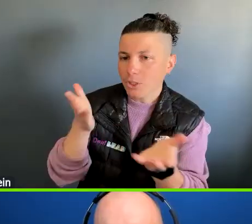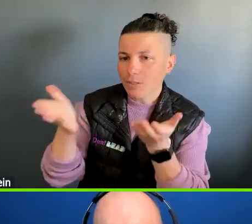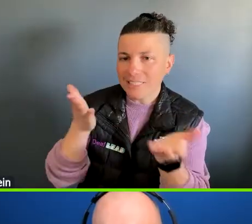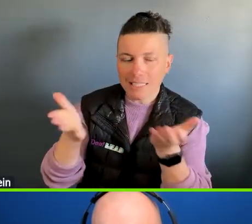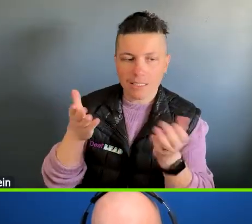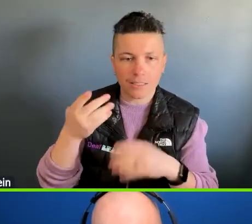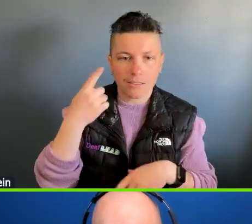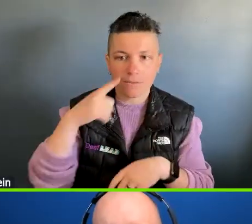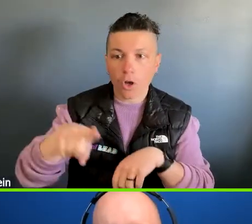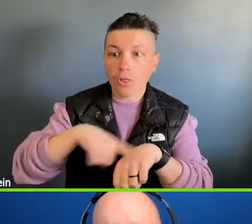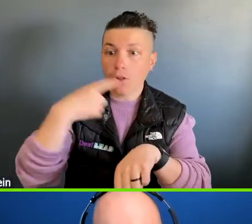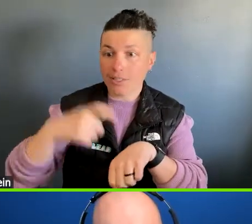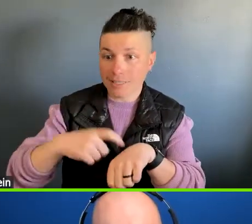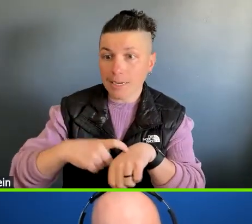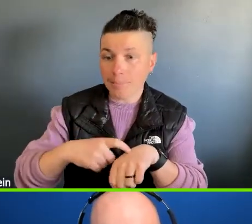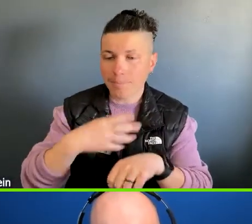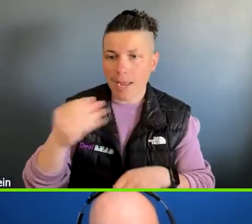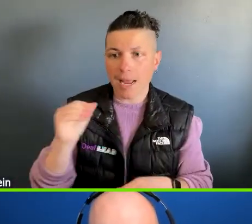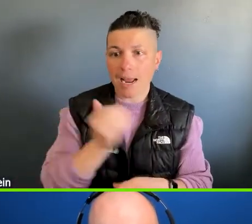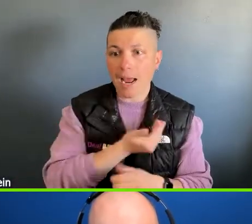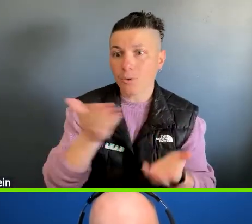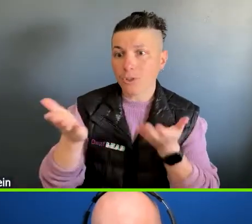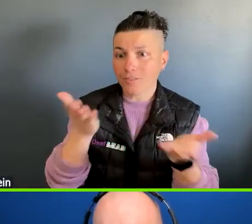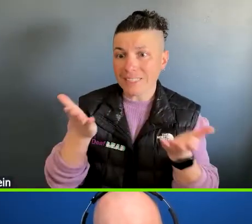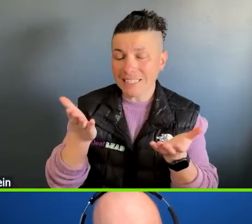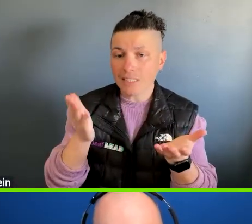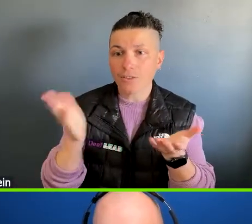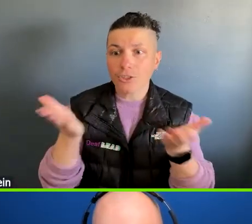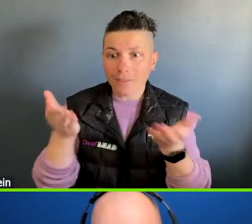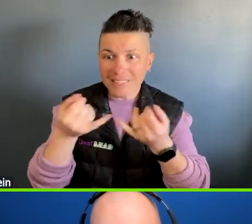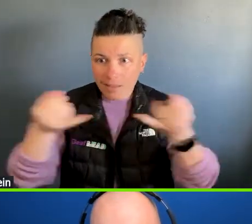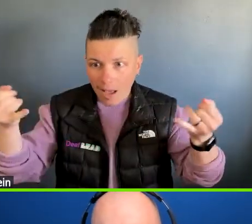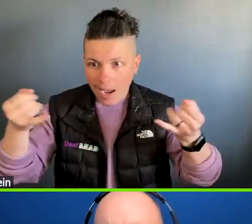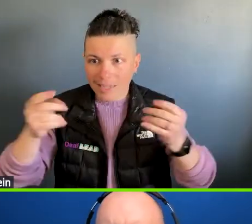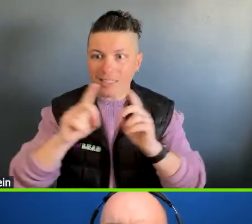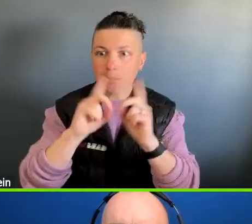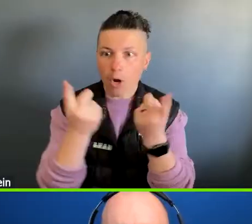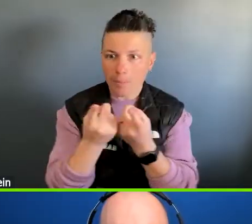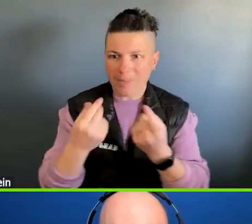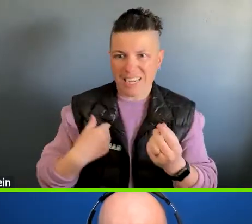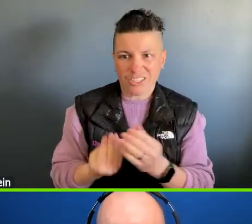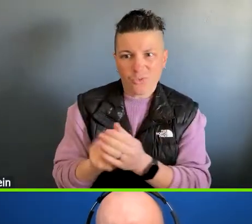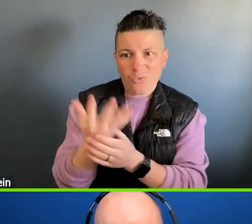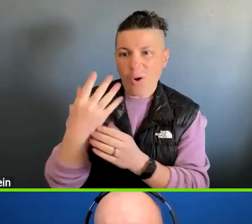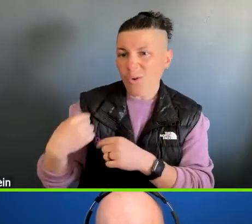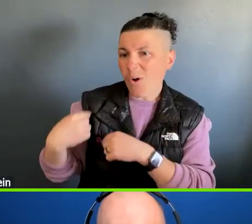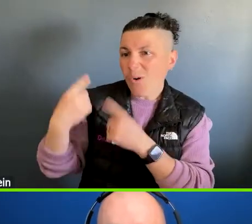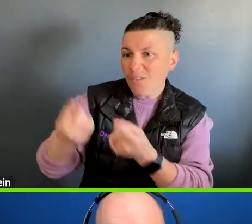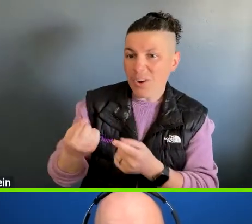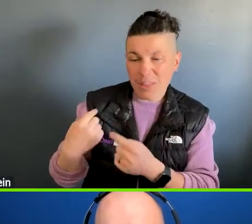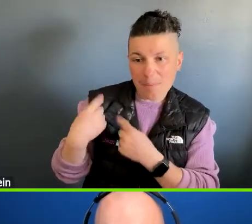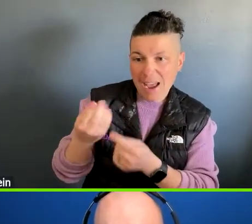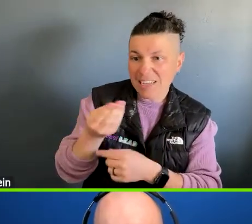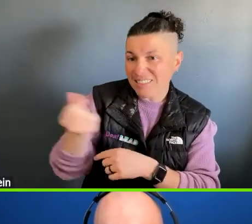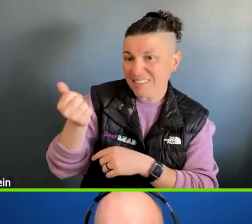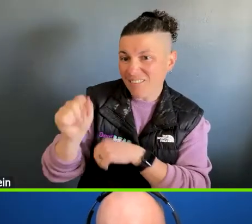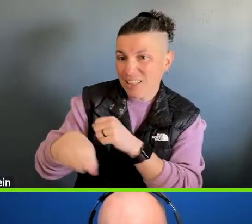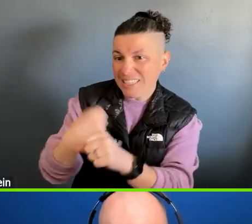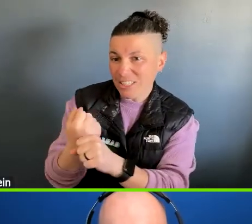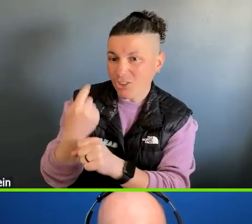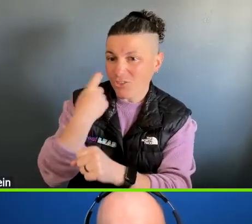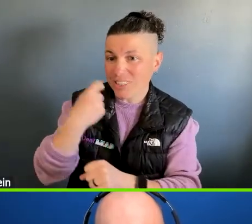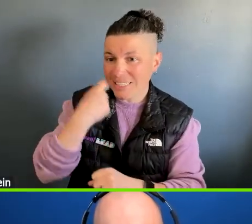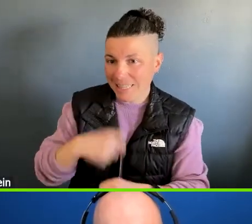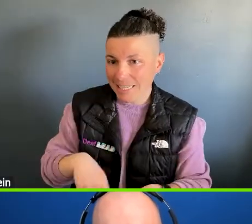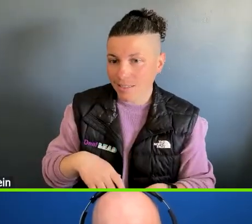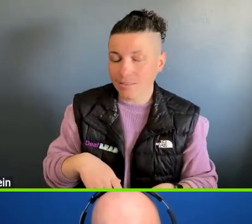been on victims and service for victims for quite a long time. Our services, our service line departments have